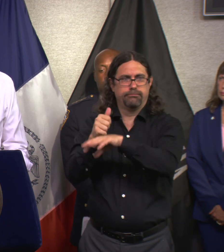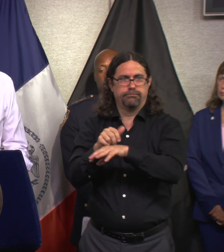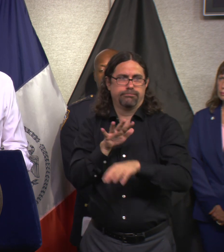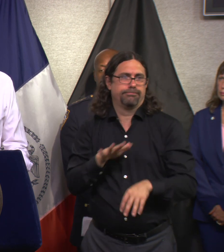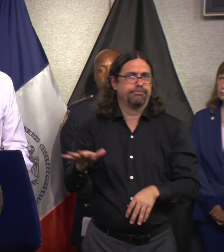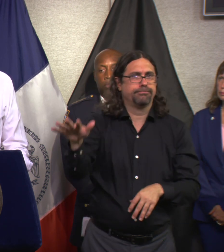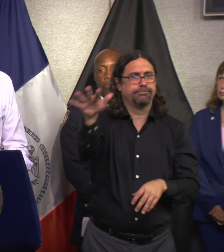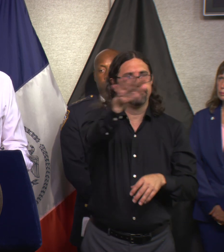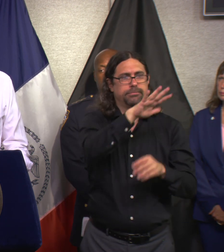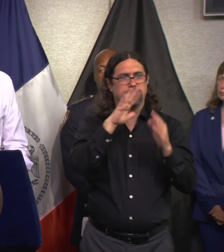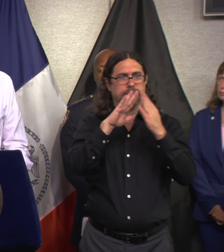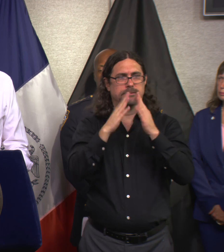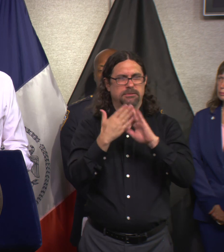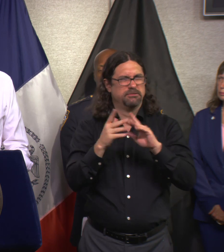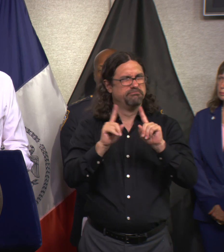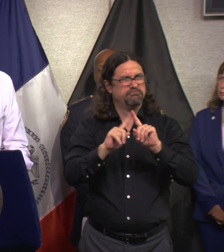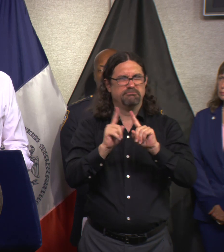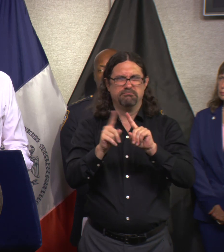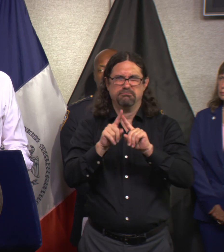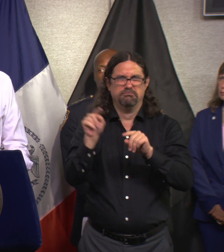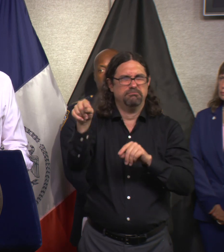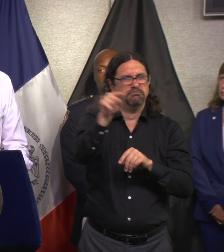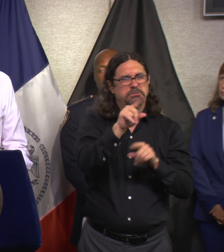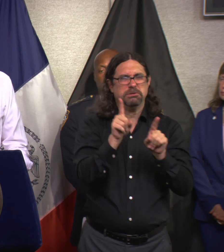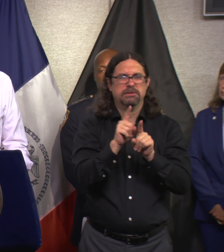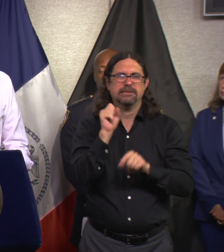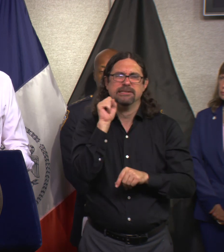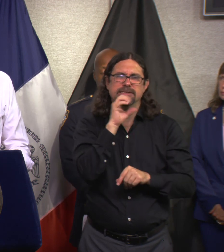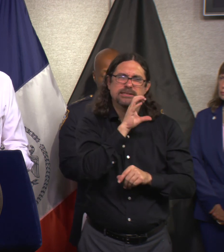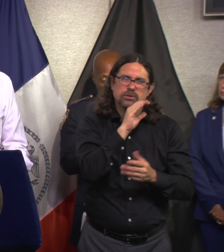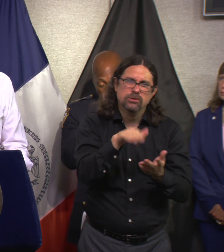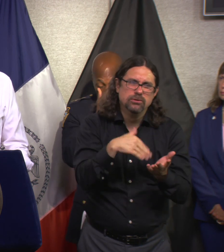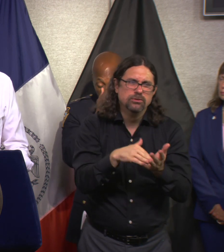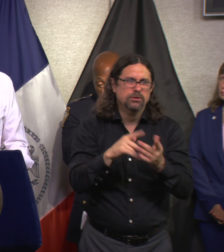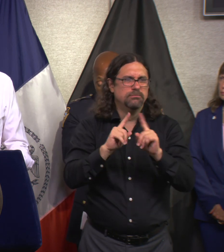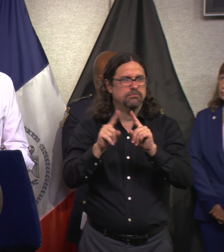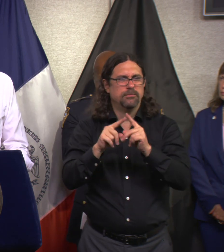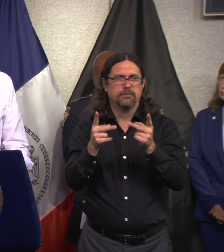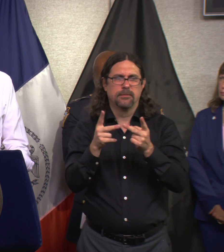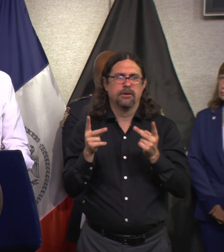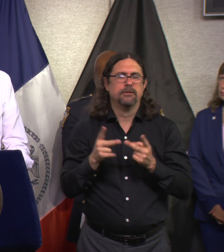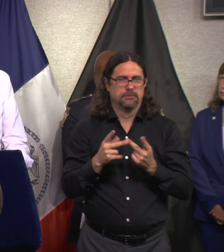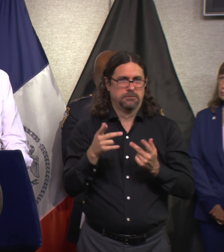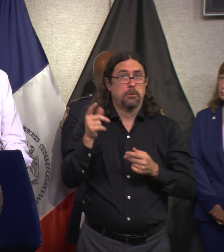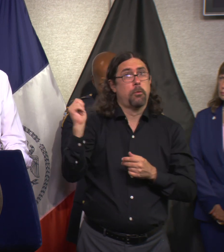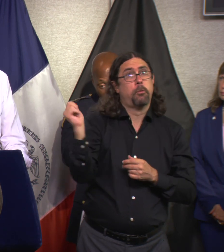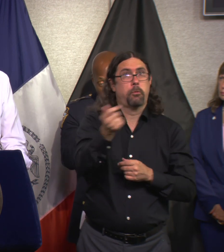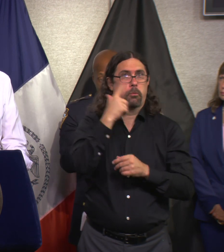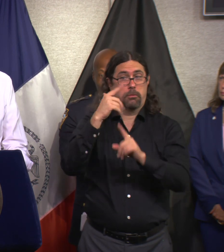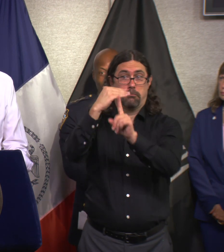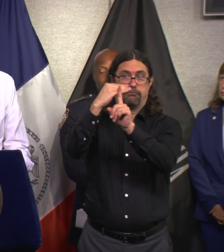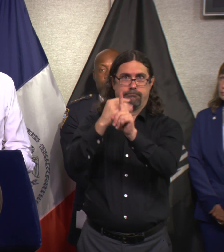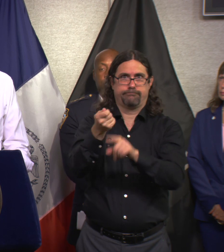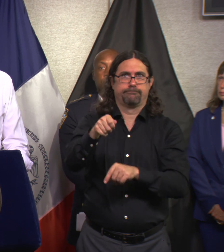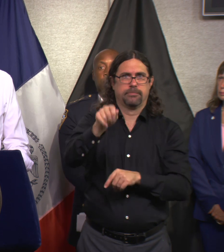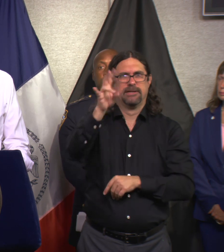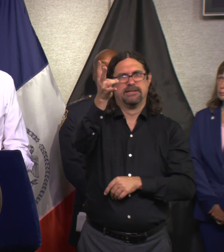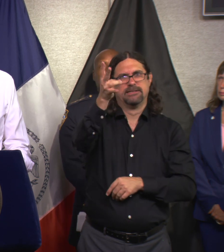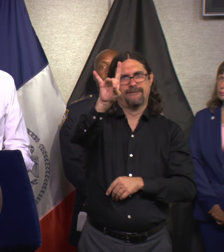will have a temperature of 78 degrees or cooler. All of those locations will be someplace that someone can